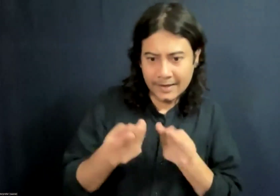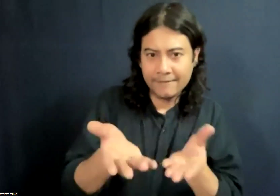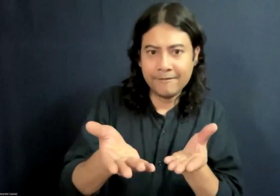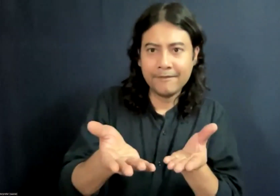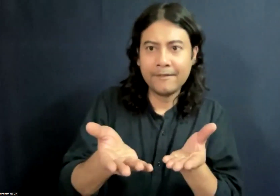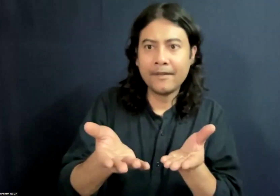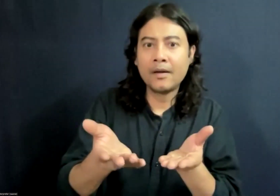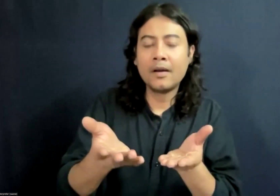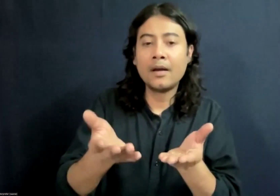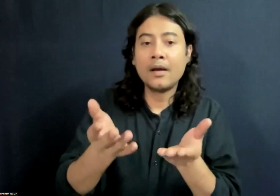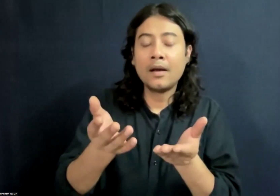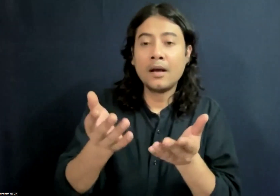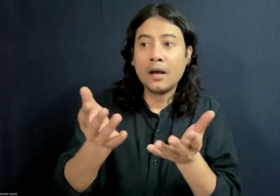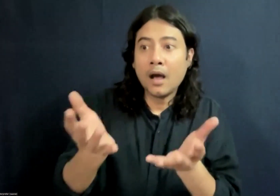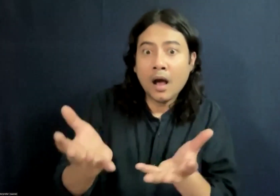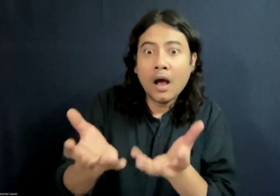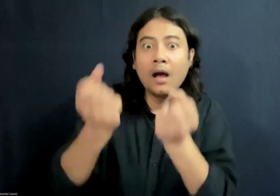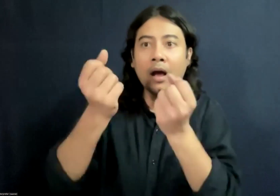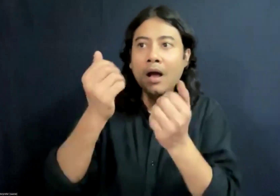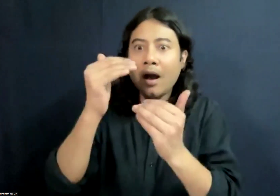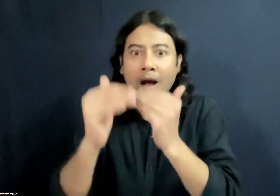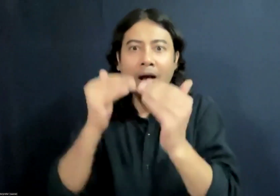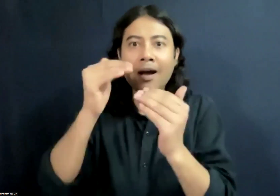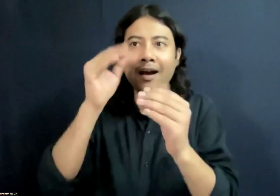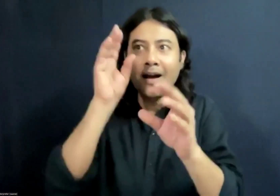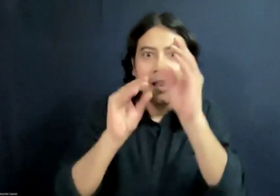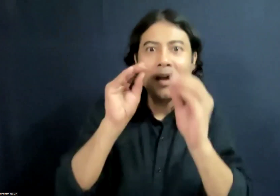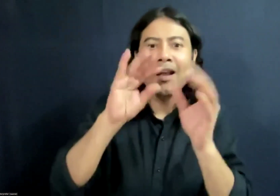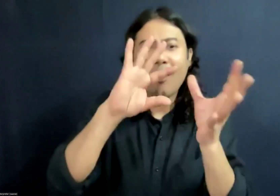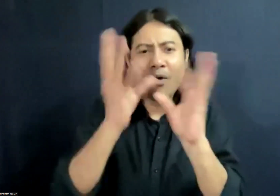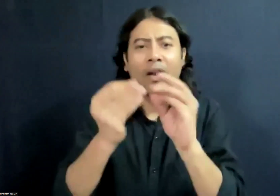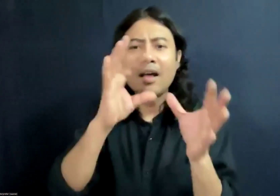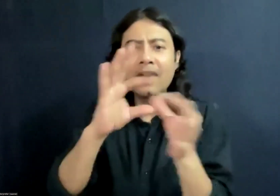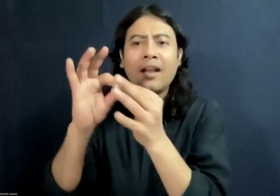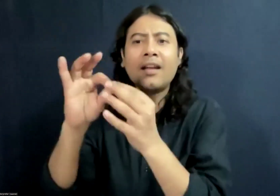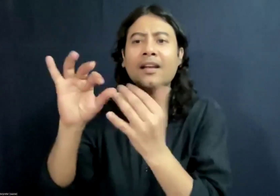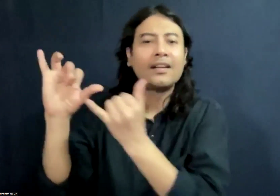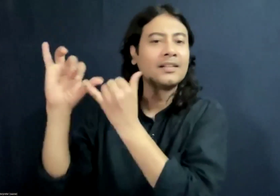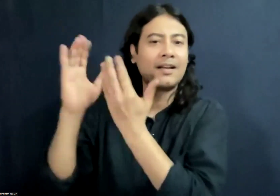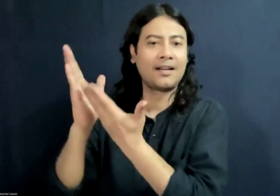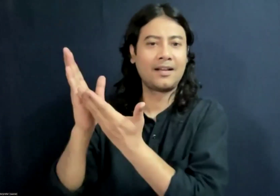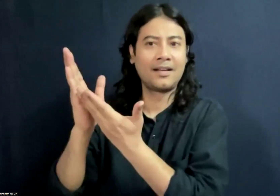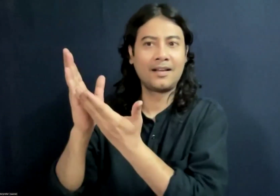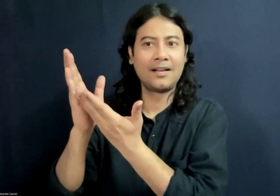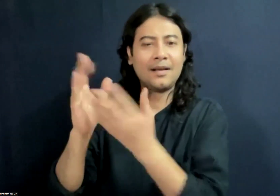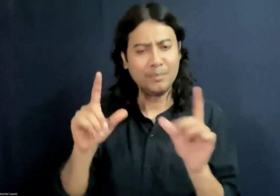this material things that we have, actually everything belongs to Krishna. We are not the owners. Everything belongs to the Supreme